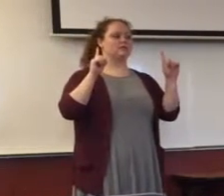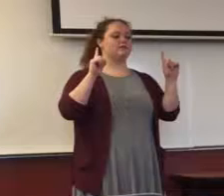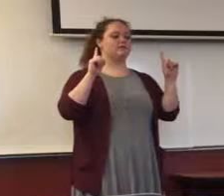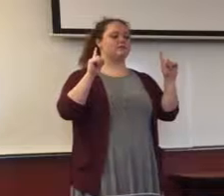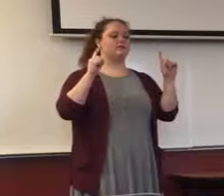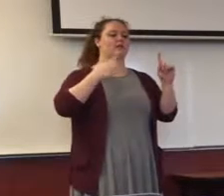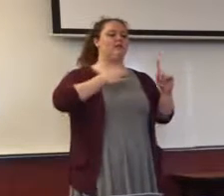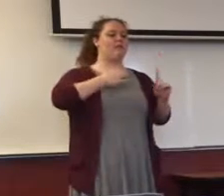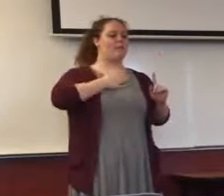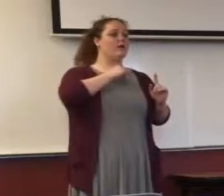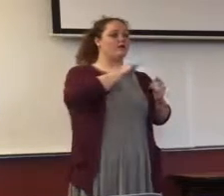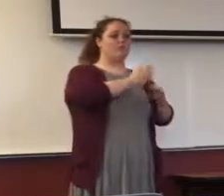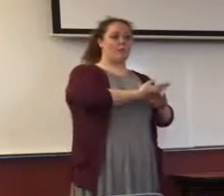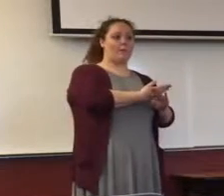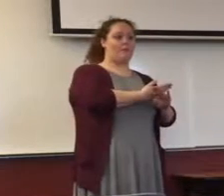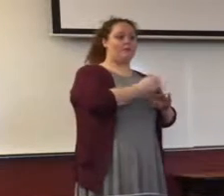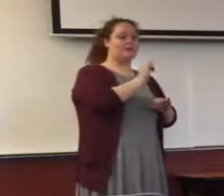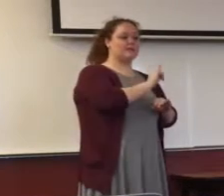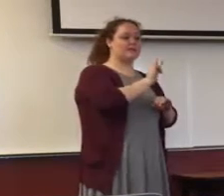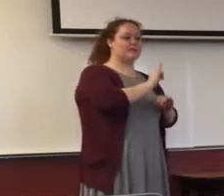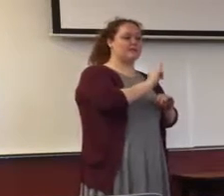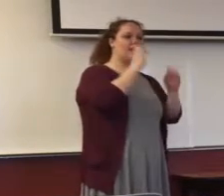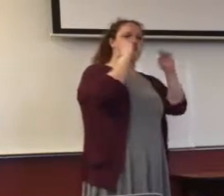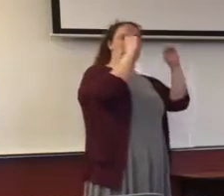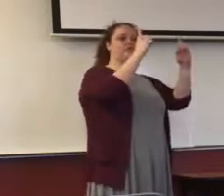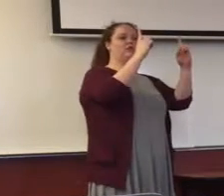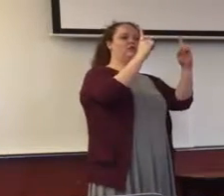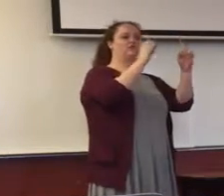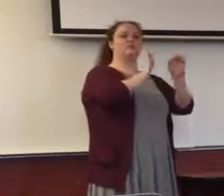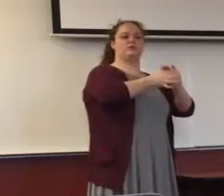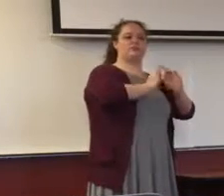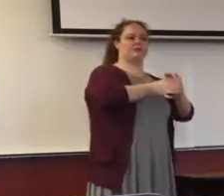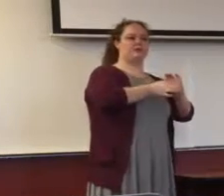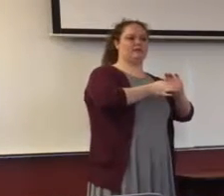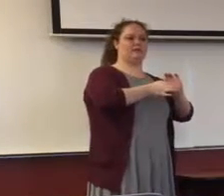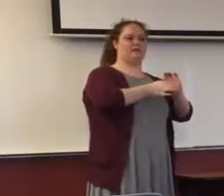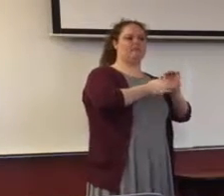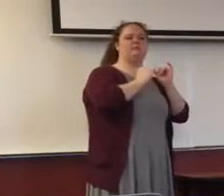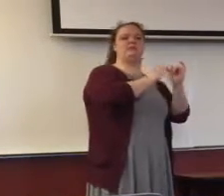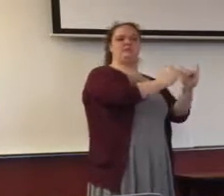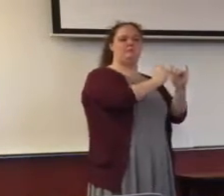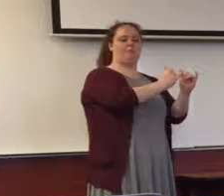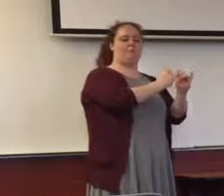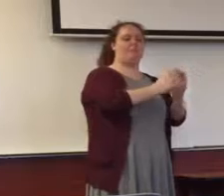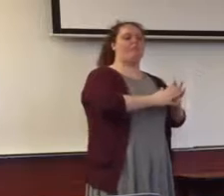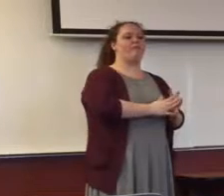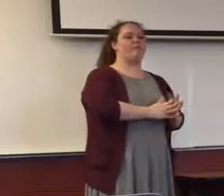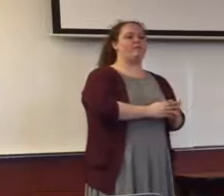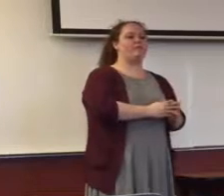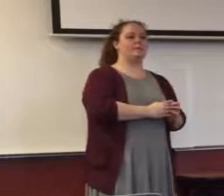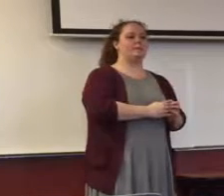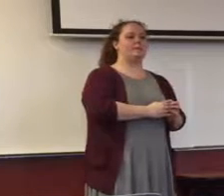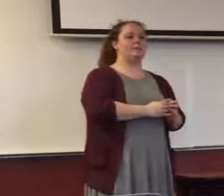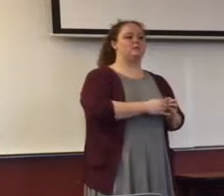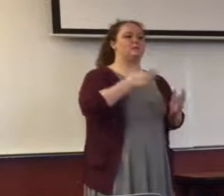educational interpreting. Like, you know, along those same lines, because my line, my boundary, my role is